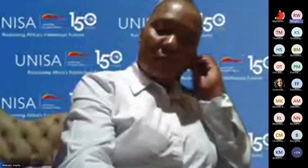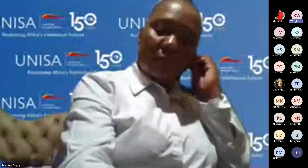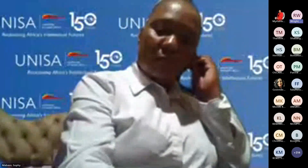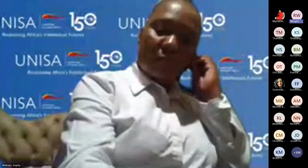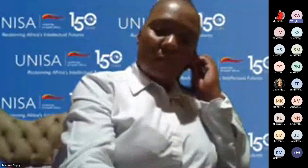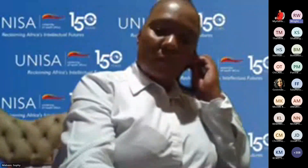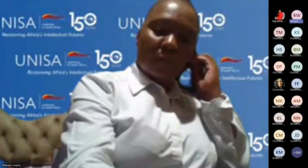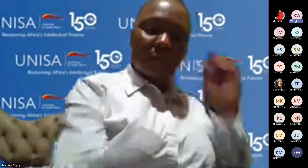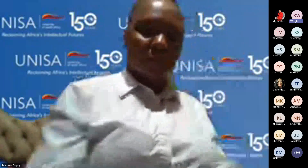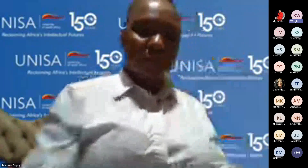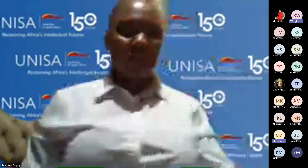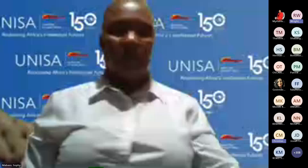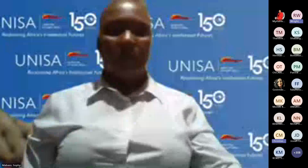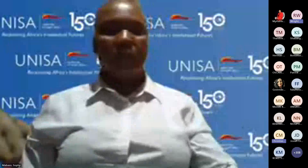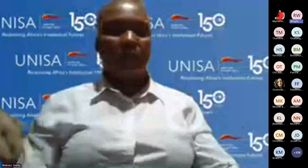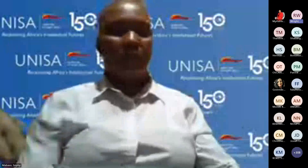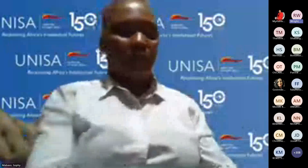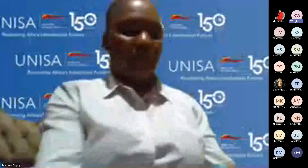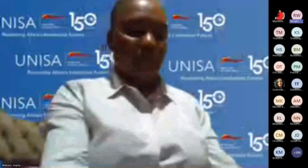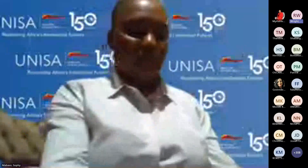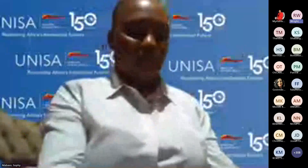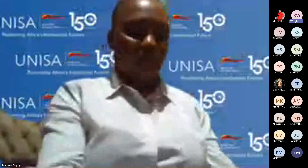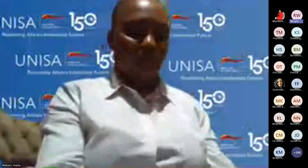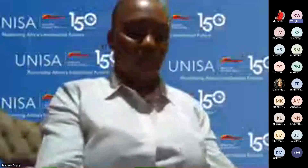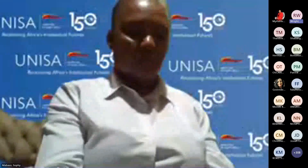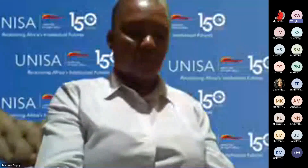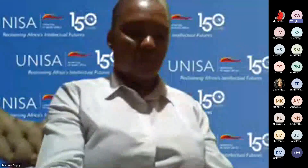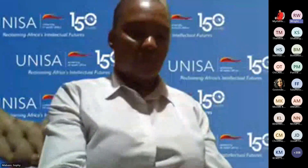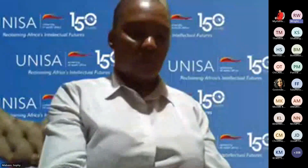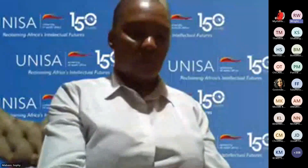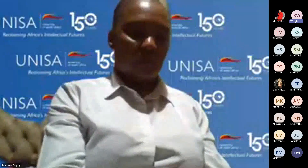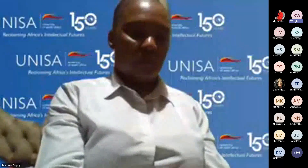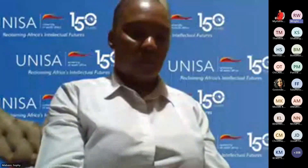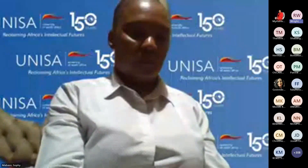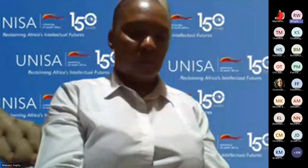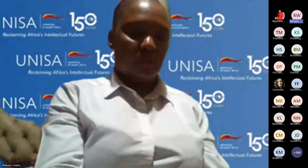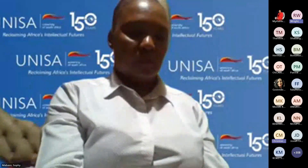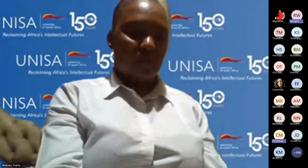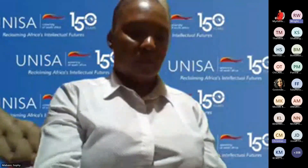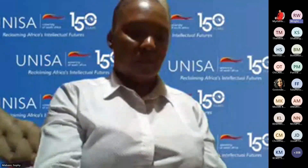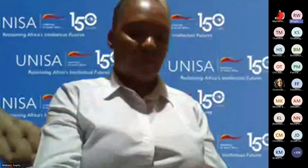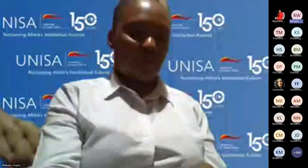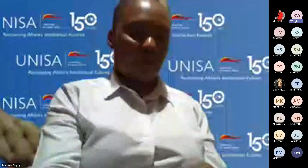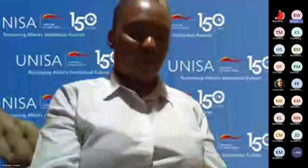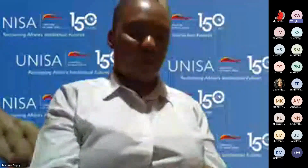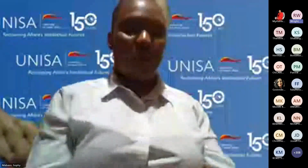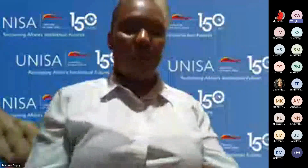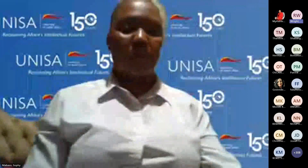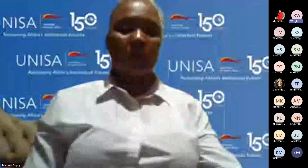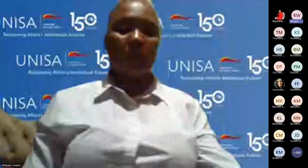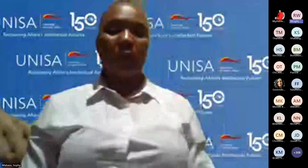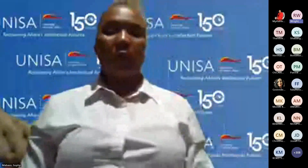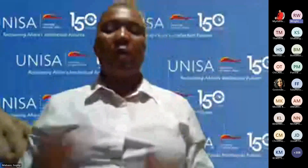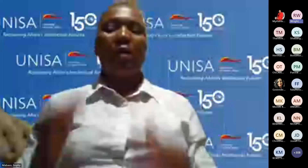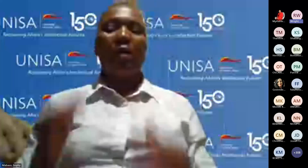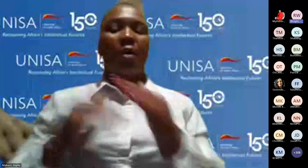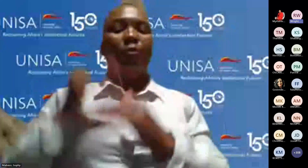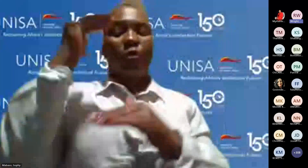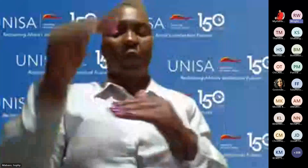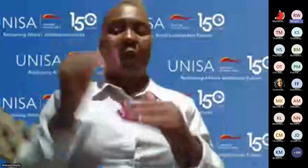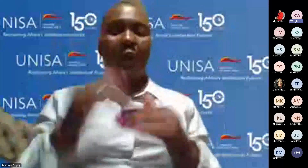it, to do the next supplementary. It's automatic. So it's only for postgraduates that still need to